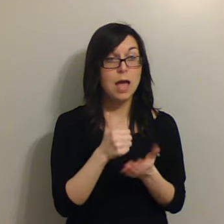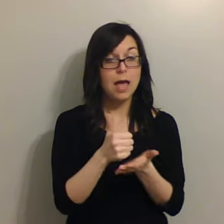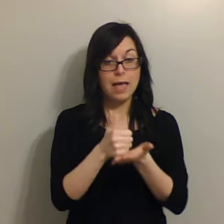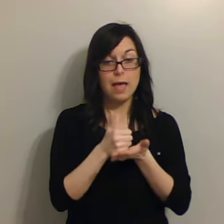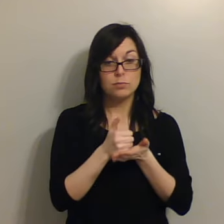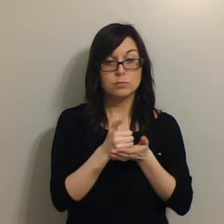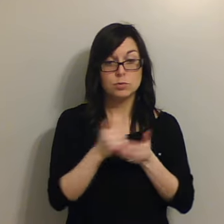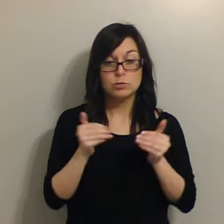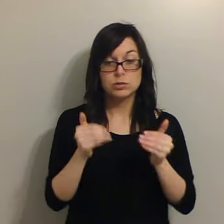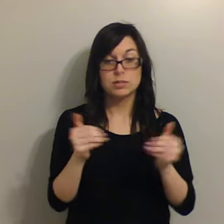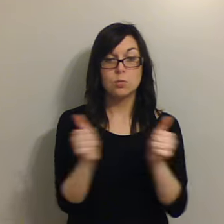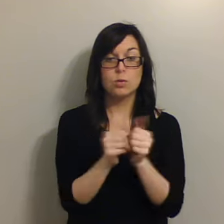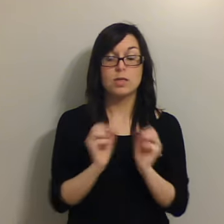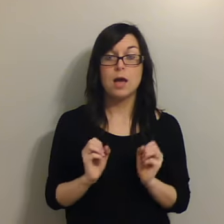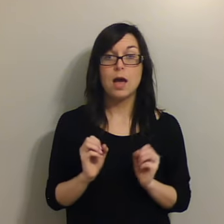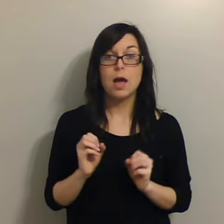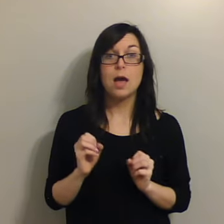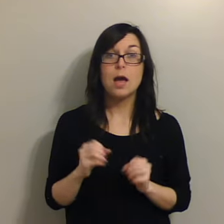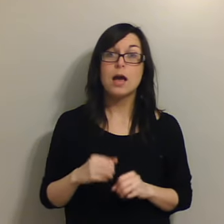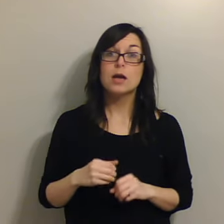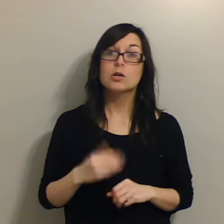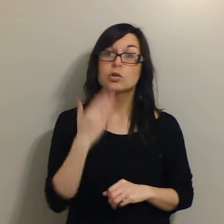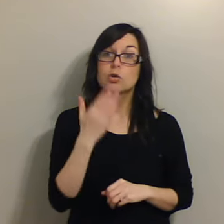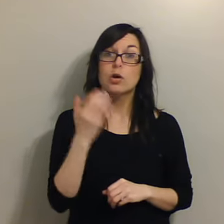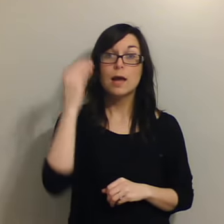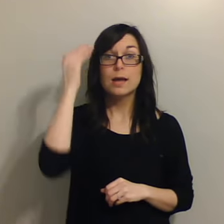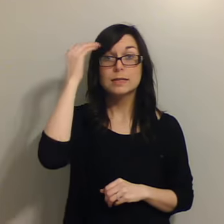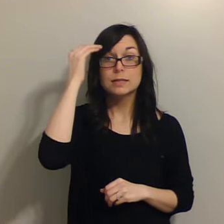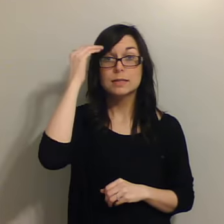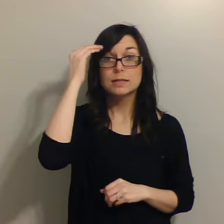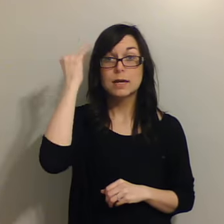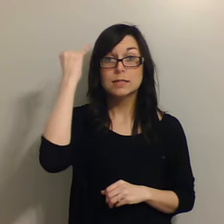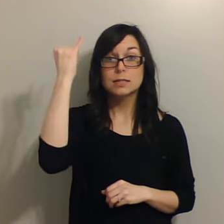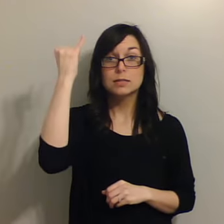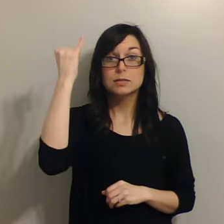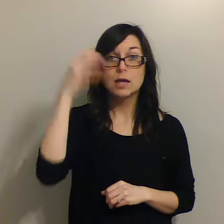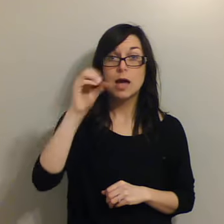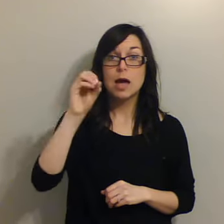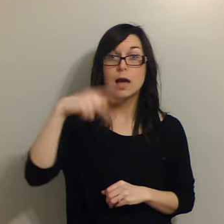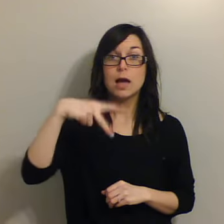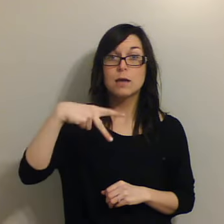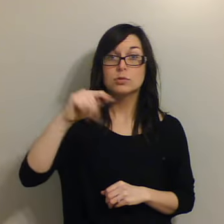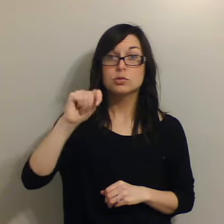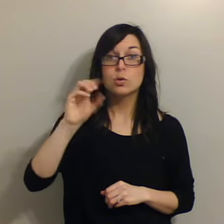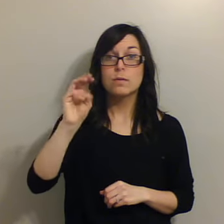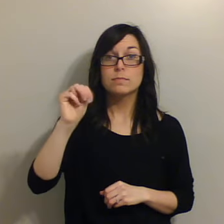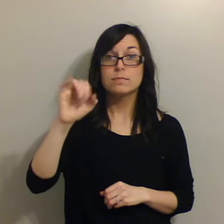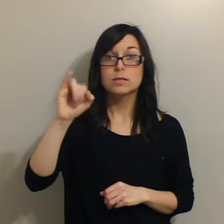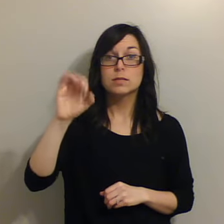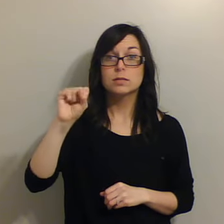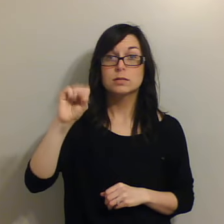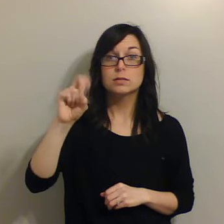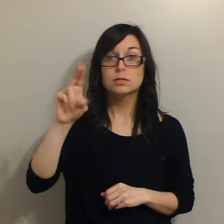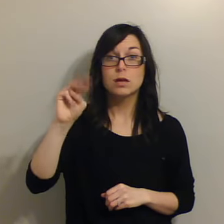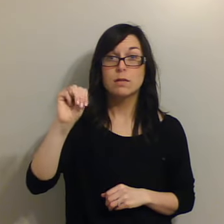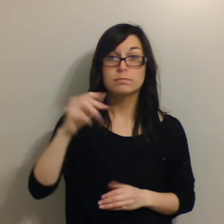the basis of optimism is sheer terror. But how do we get past our fears? As Susan